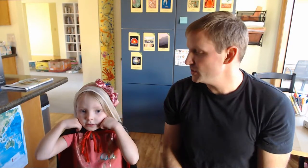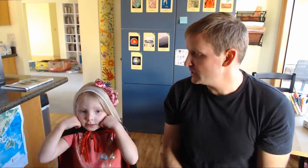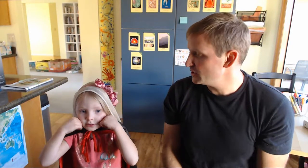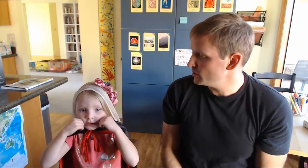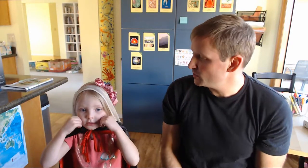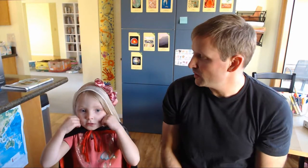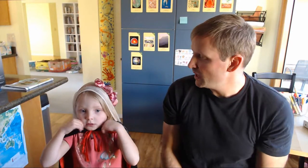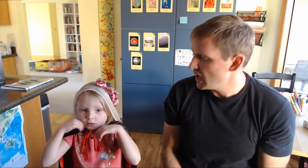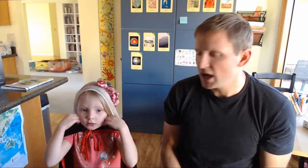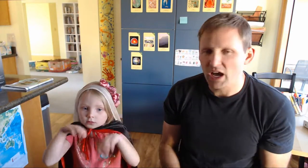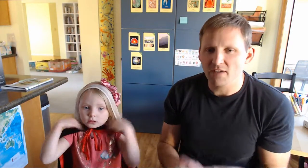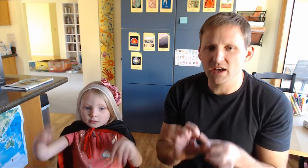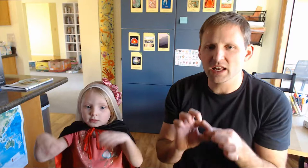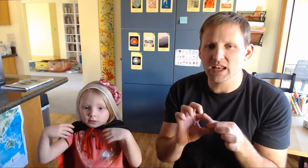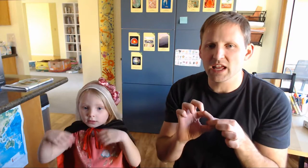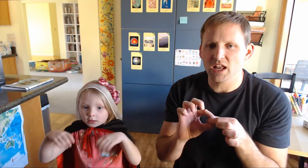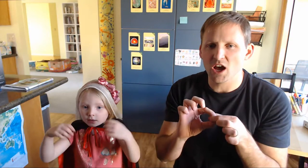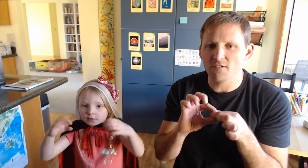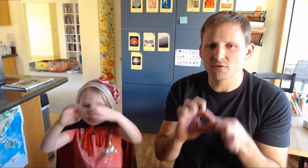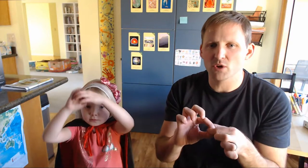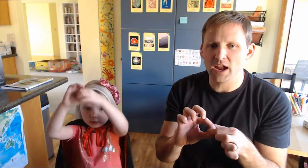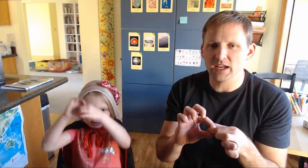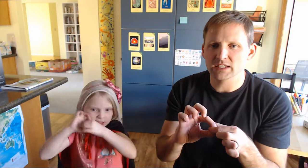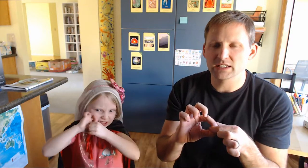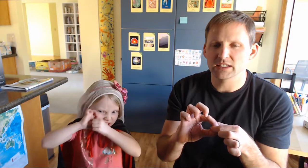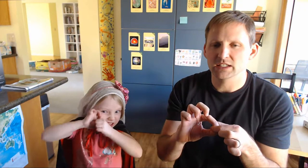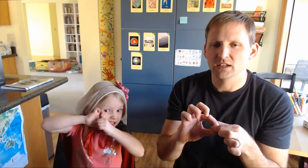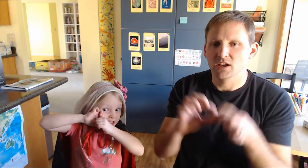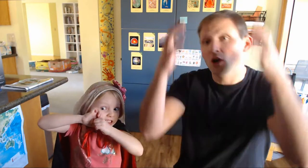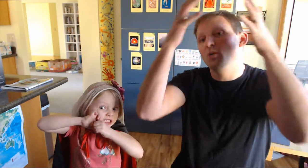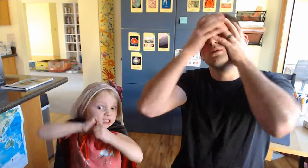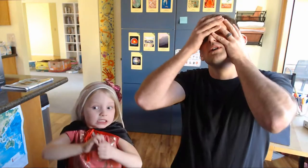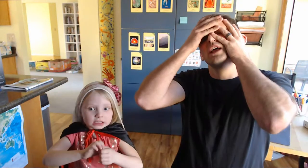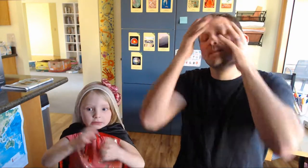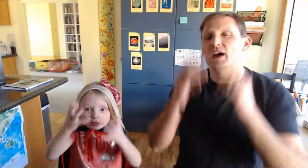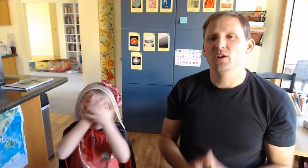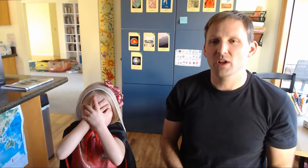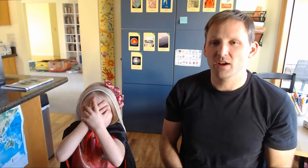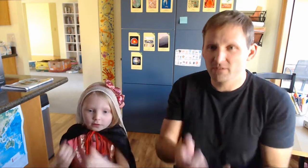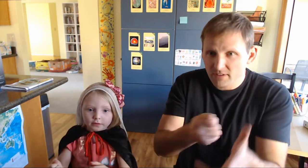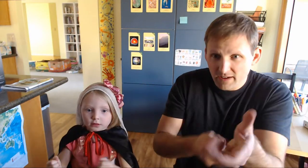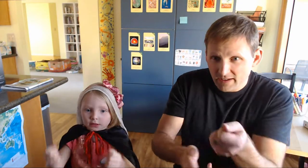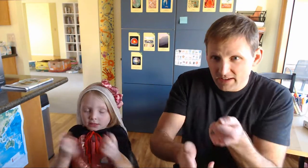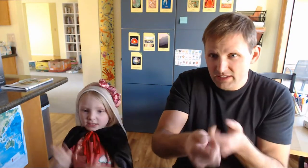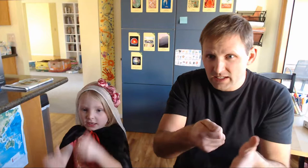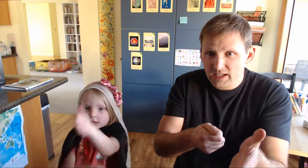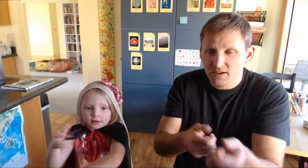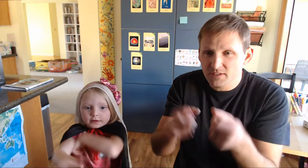into a covenant of grace to deliver them out of the estate of